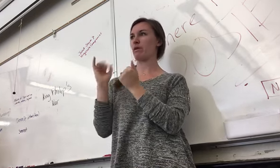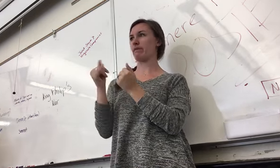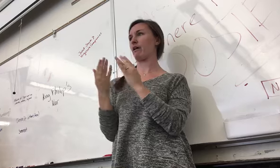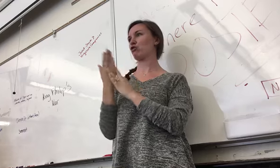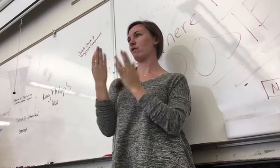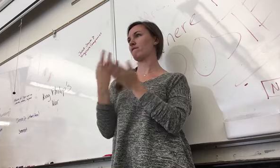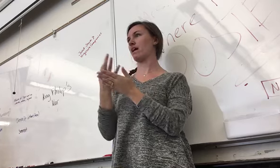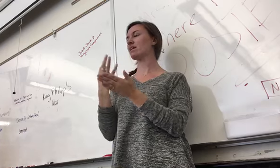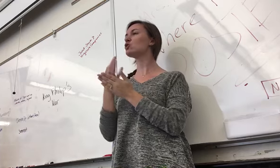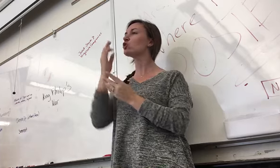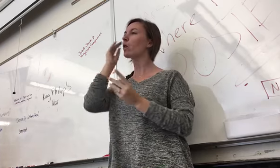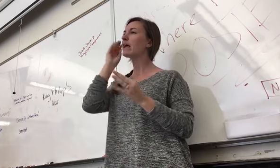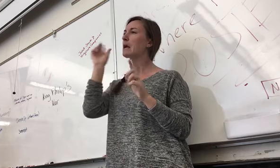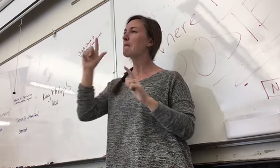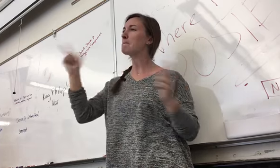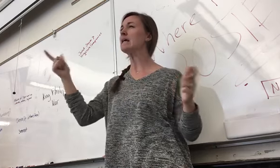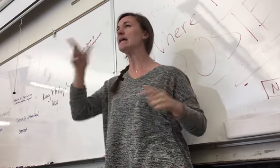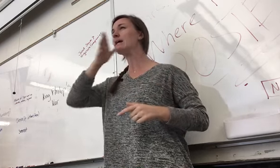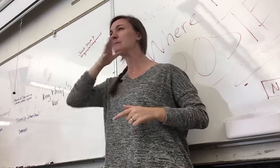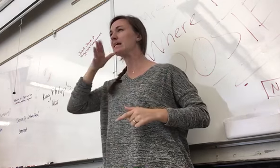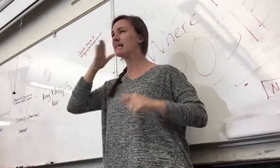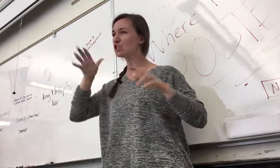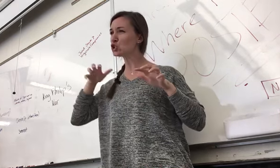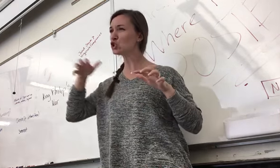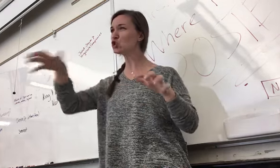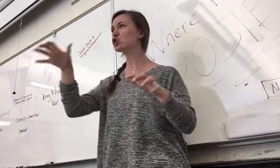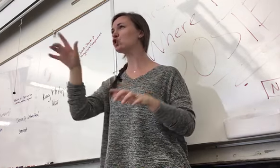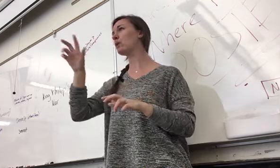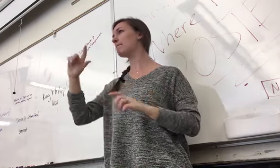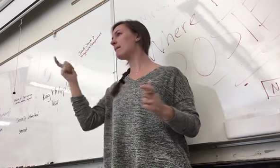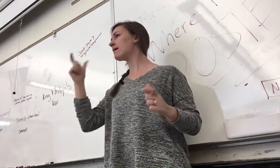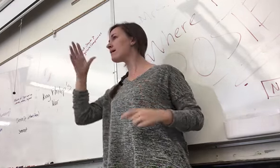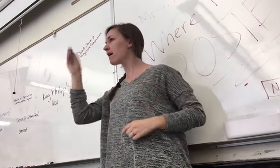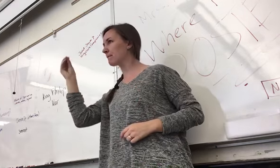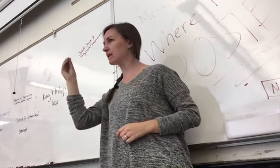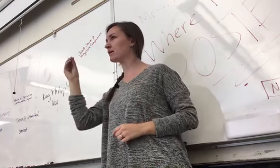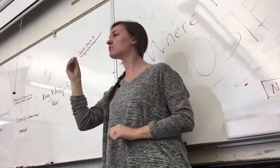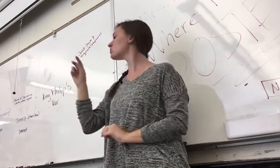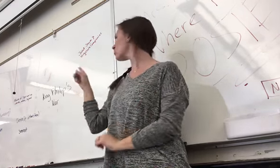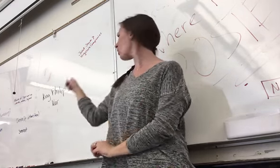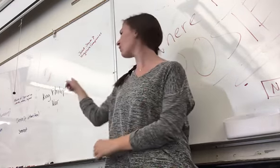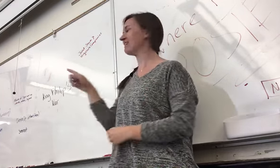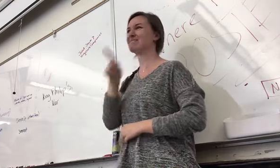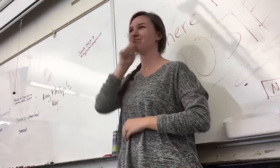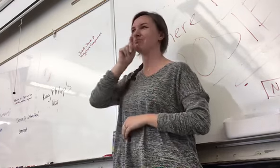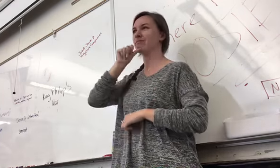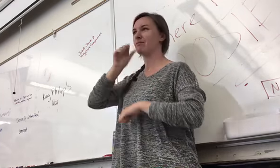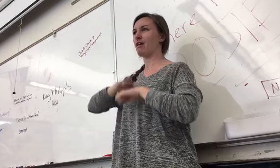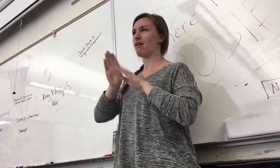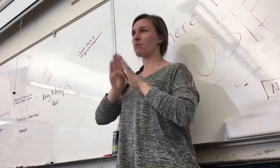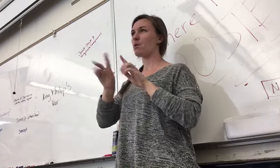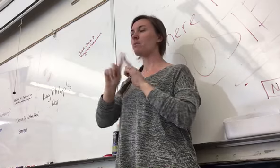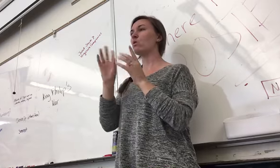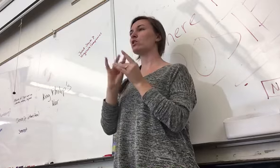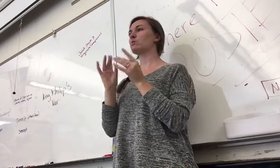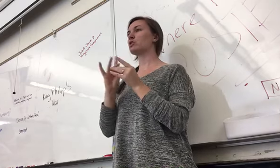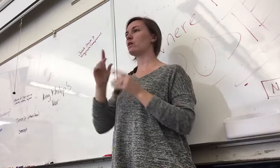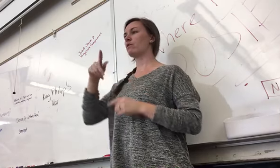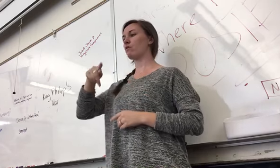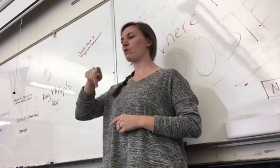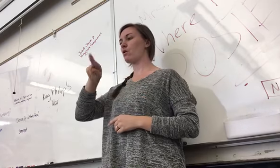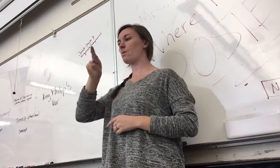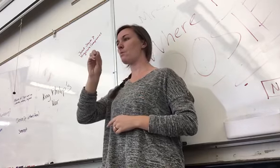plantations, big investment companies. On the other side, and it's not on here, but I just want to mention it, you have a